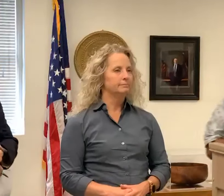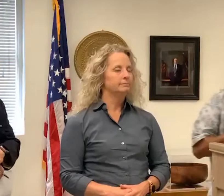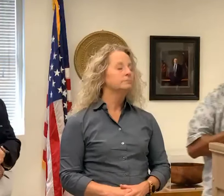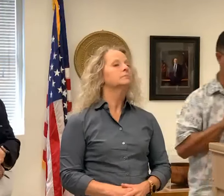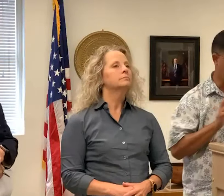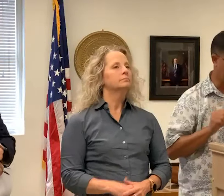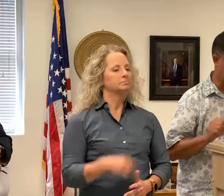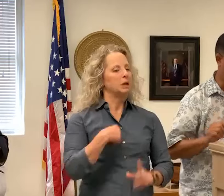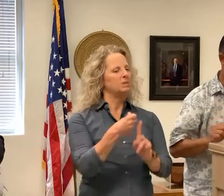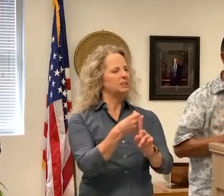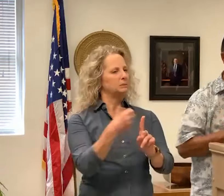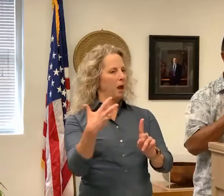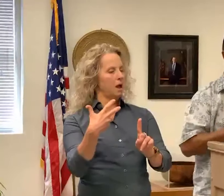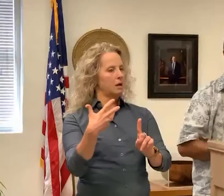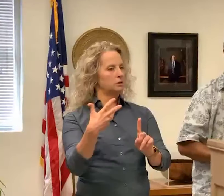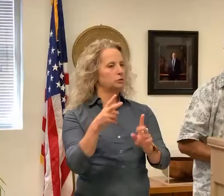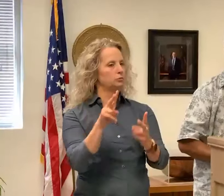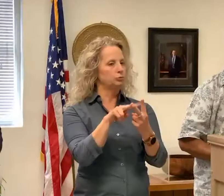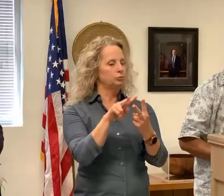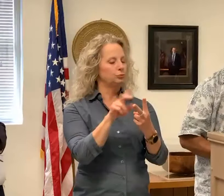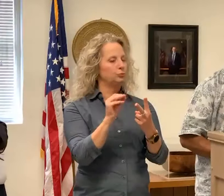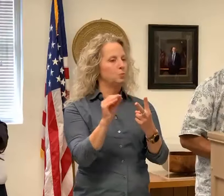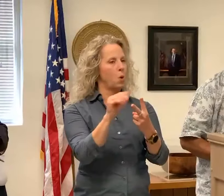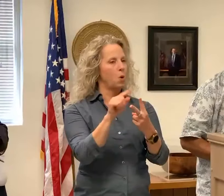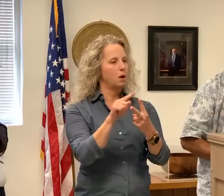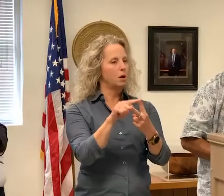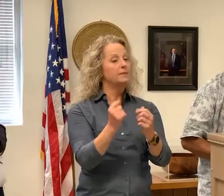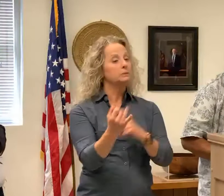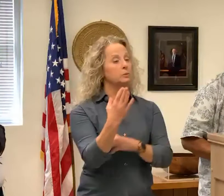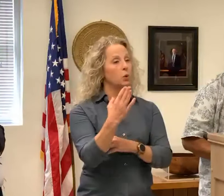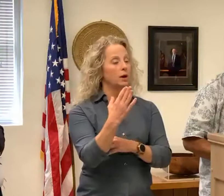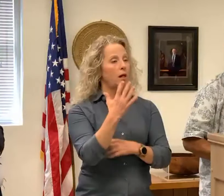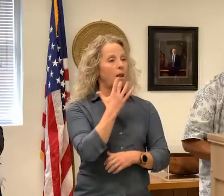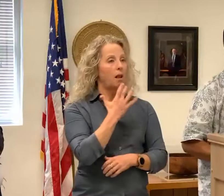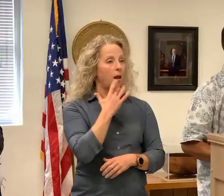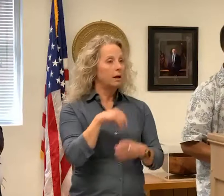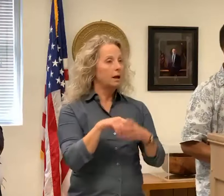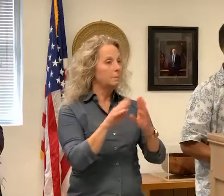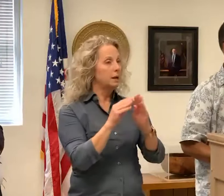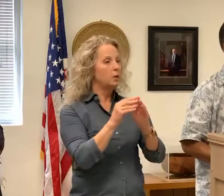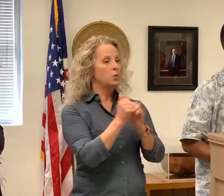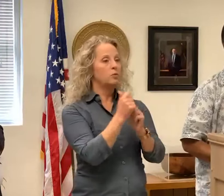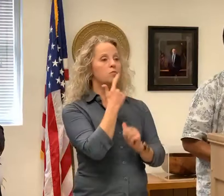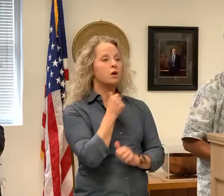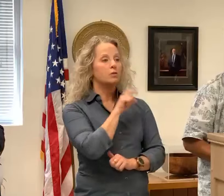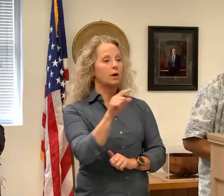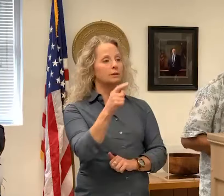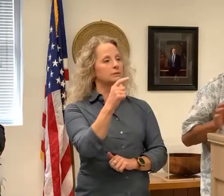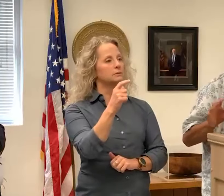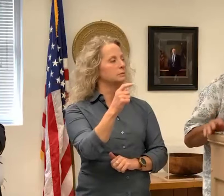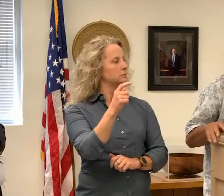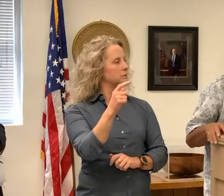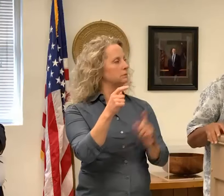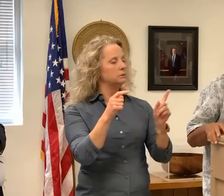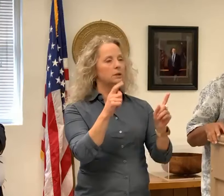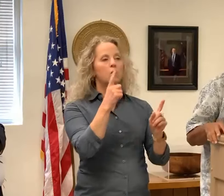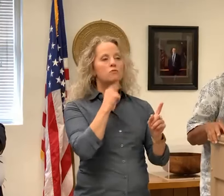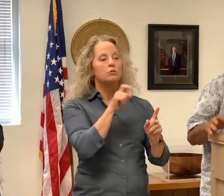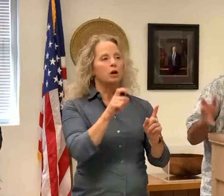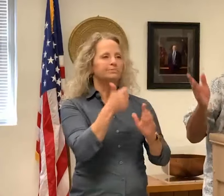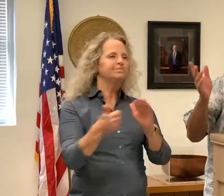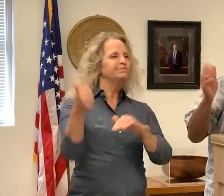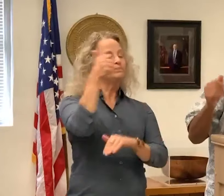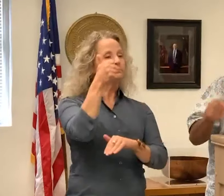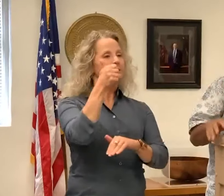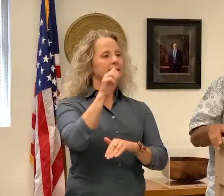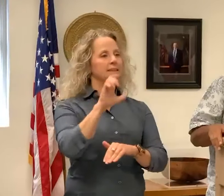I'll just expand on two more things. This morning I was fortunate enough to be in a meeting with the Red Cross, with Gail and her team, and CNHA,